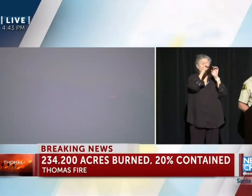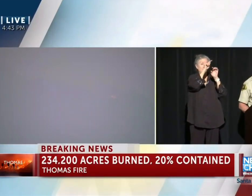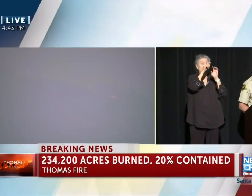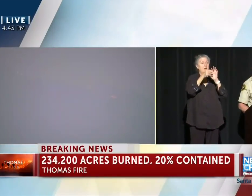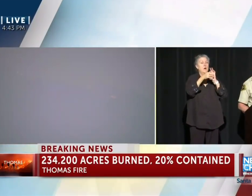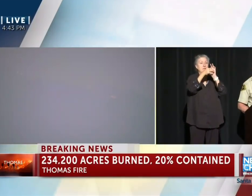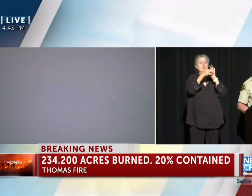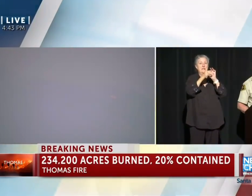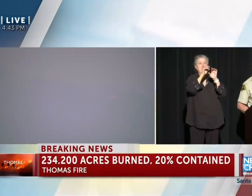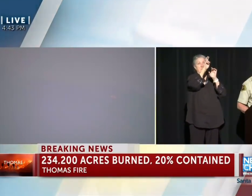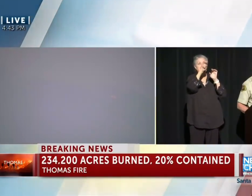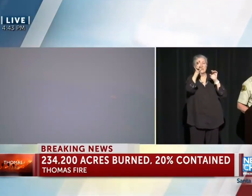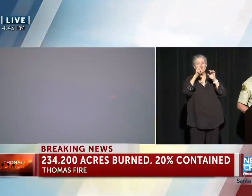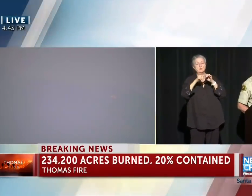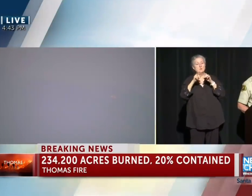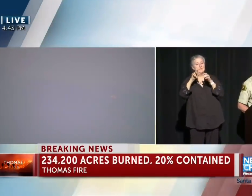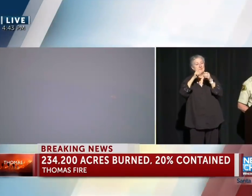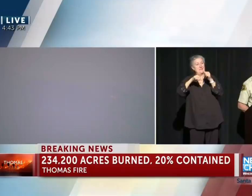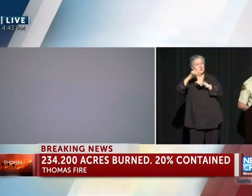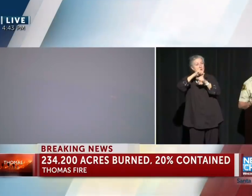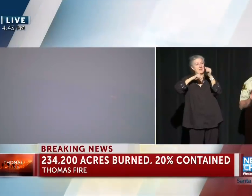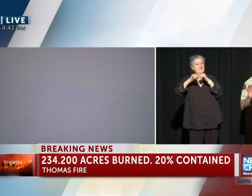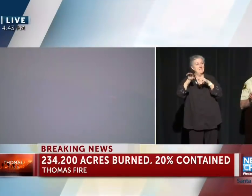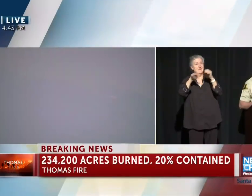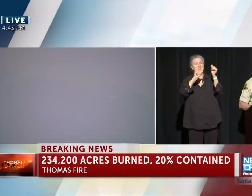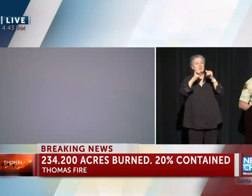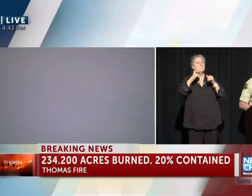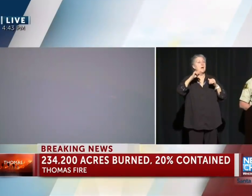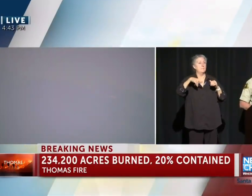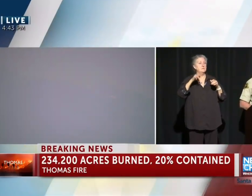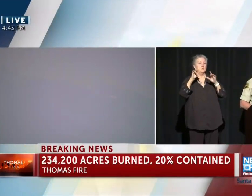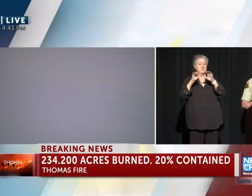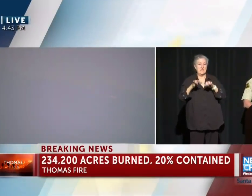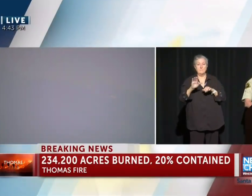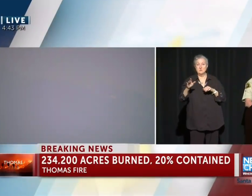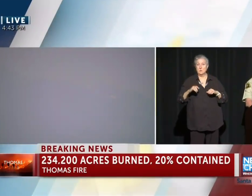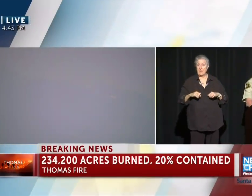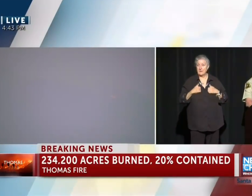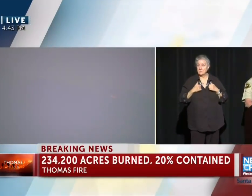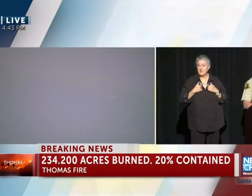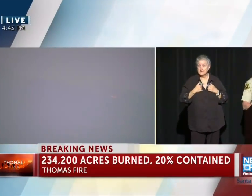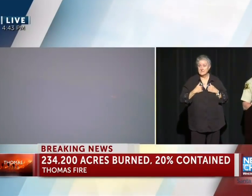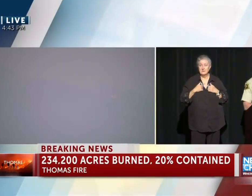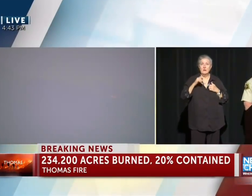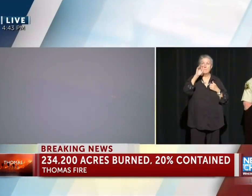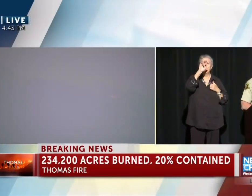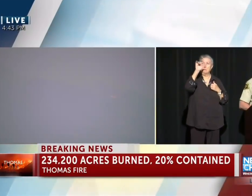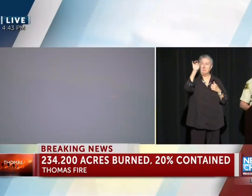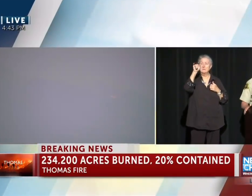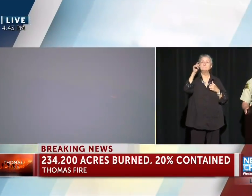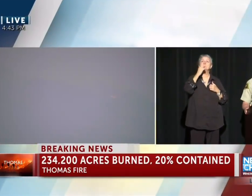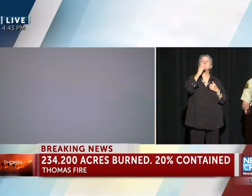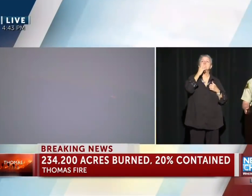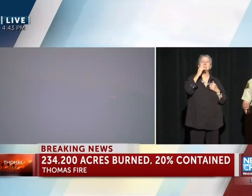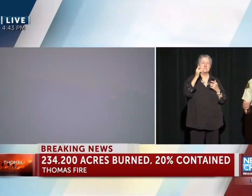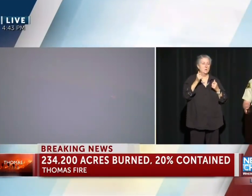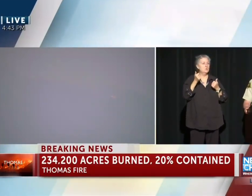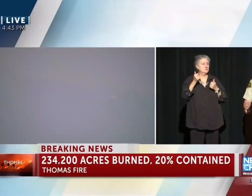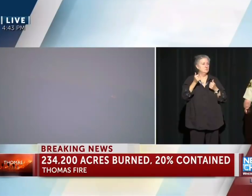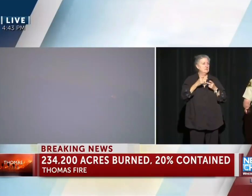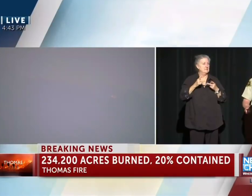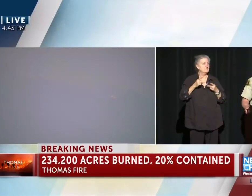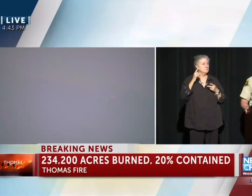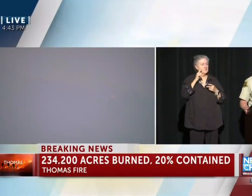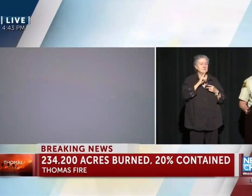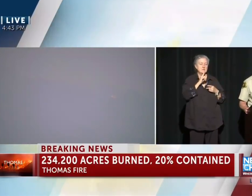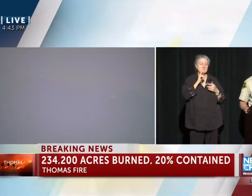take you to the interactive evacuation map, and you can type in your address and find out which zone you actually live